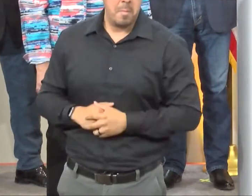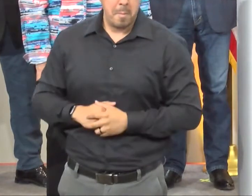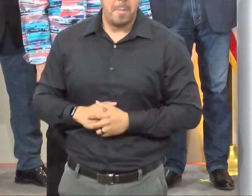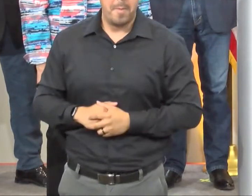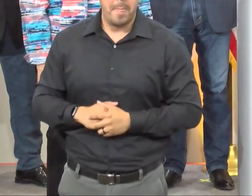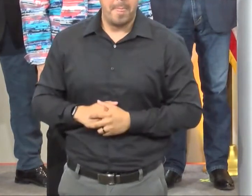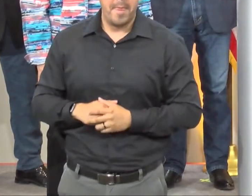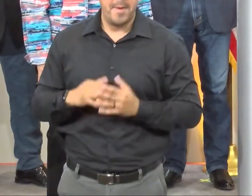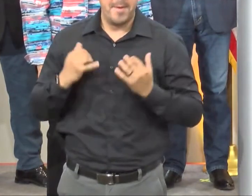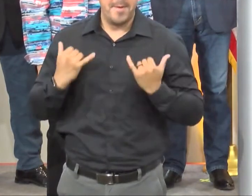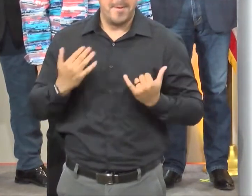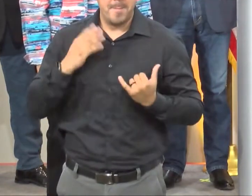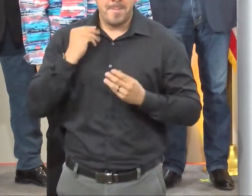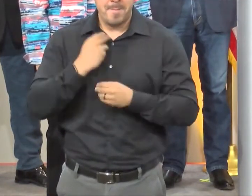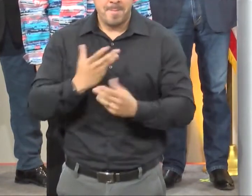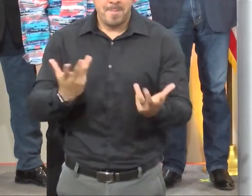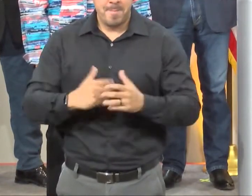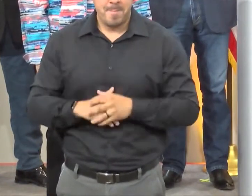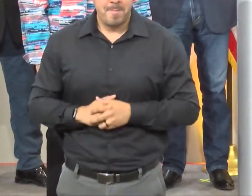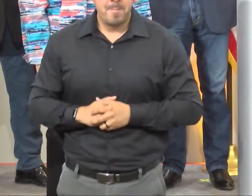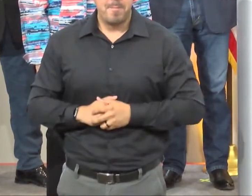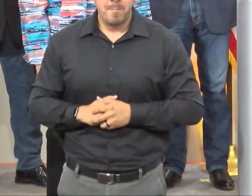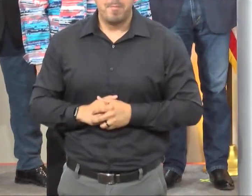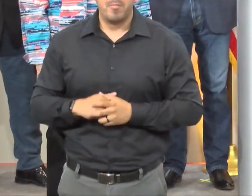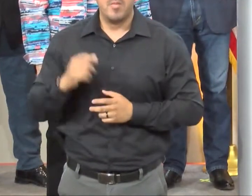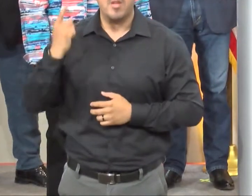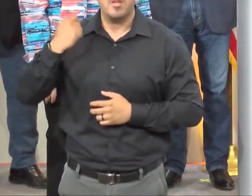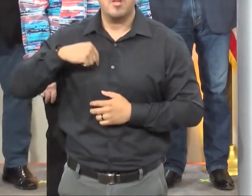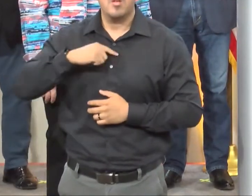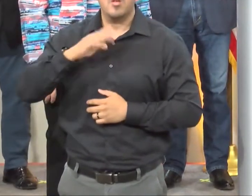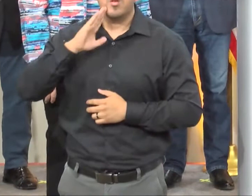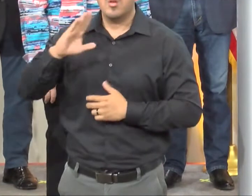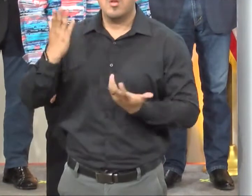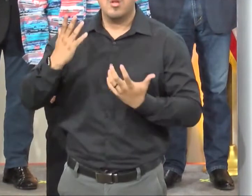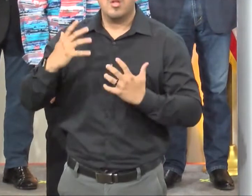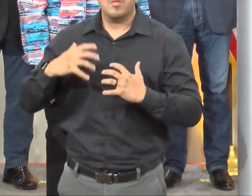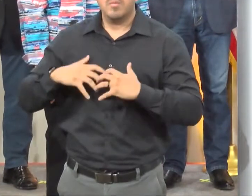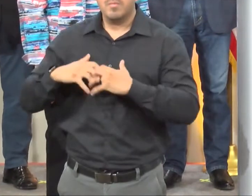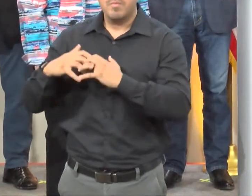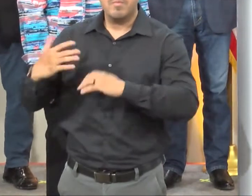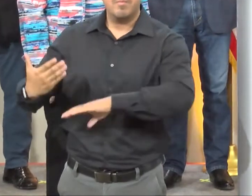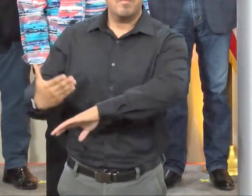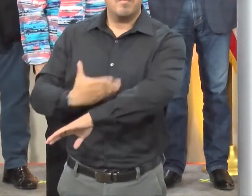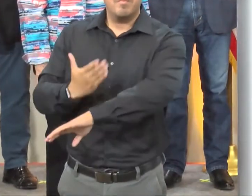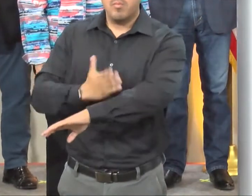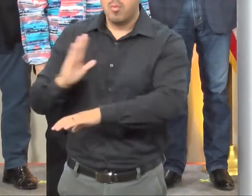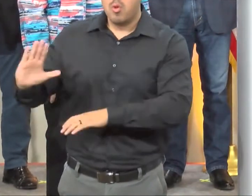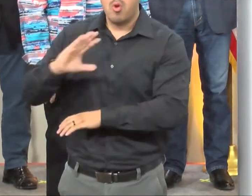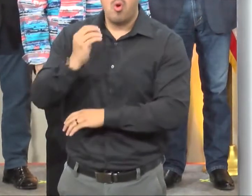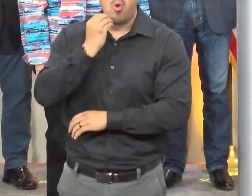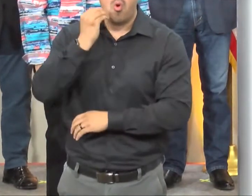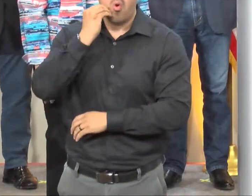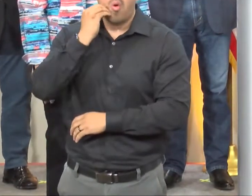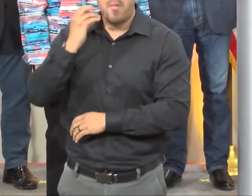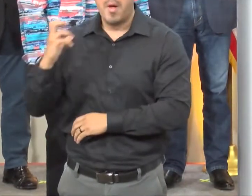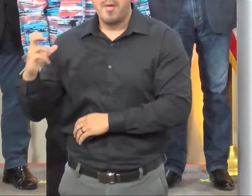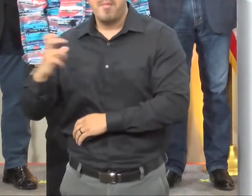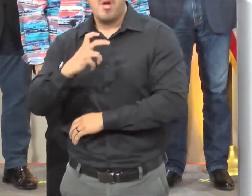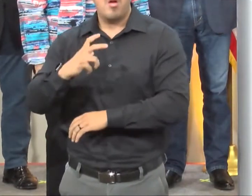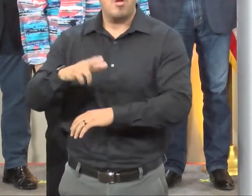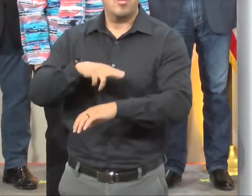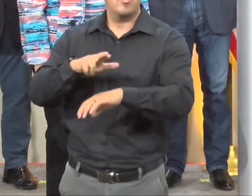But what I will say, we were rebuilding people's homes back to the way they